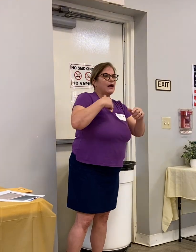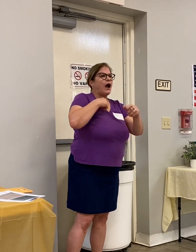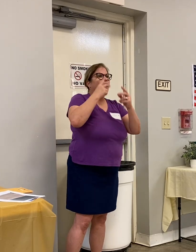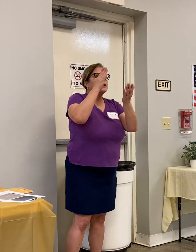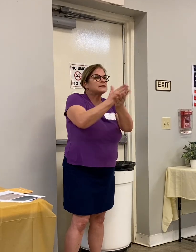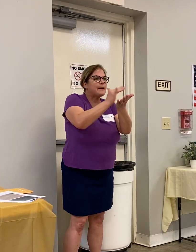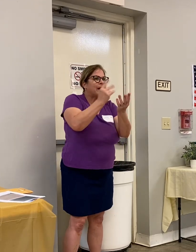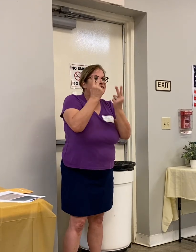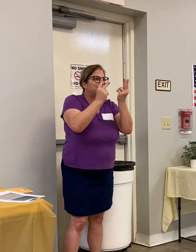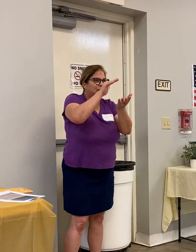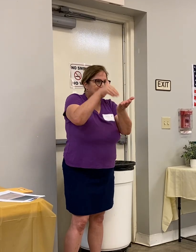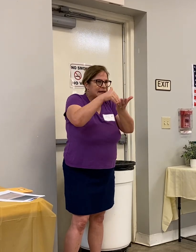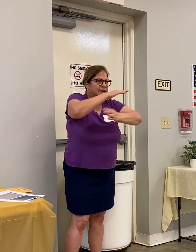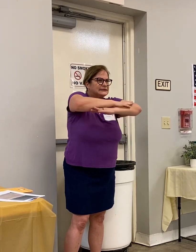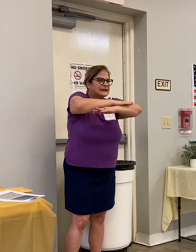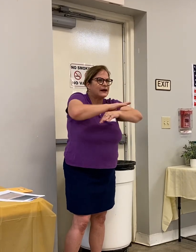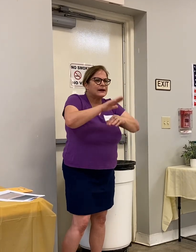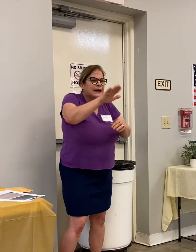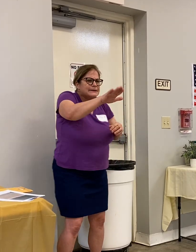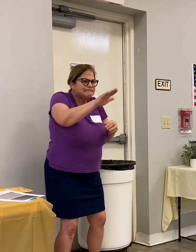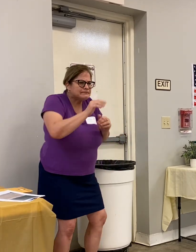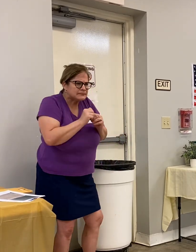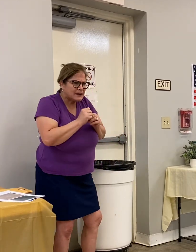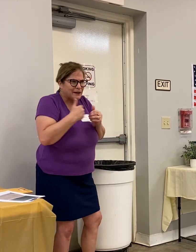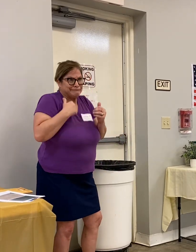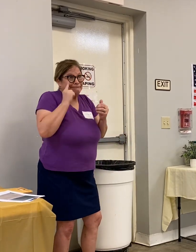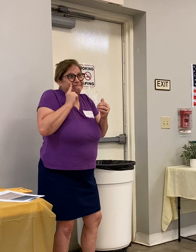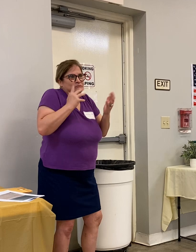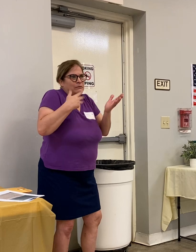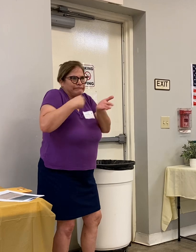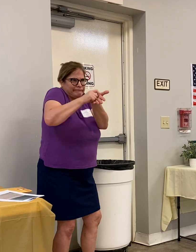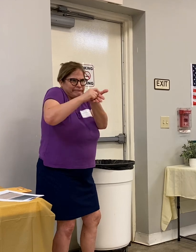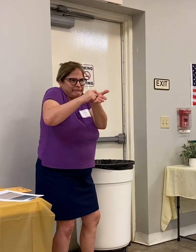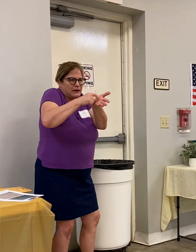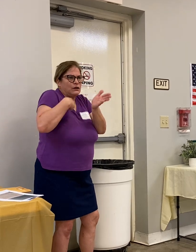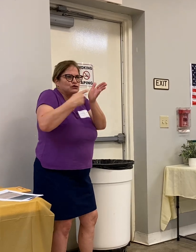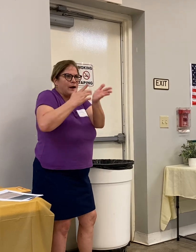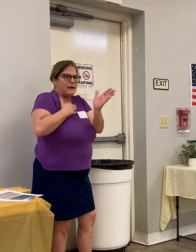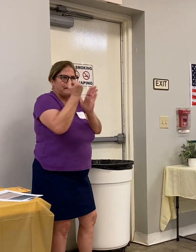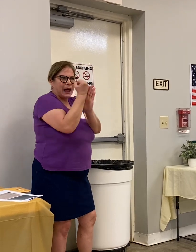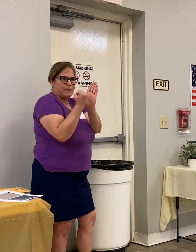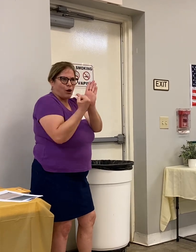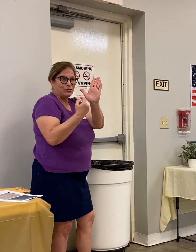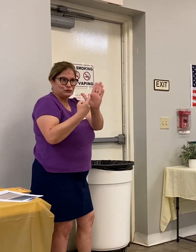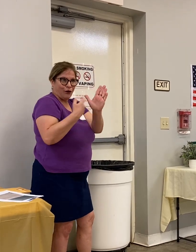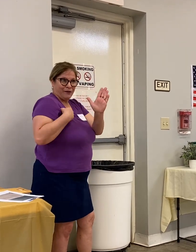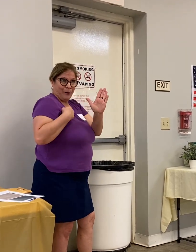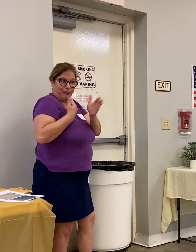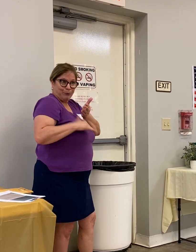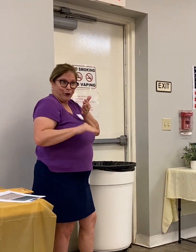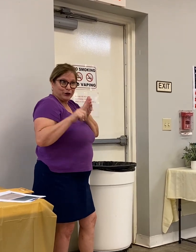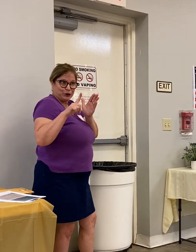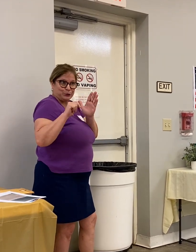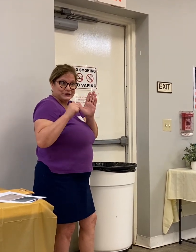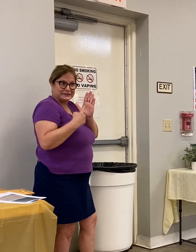And before I left that site, I was deaf, and so I was riding back and forth with this woman. She wanted to see